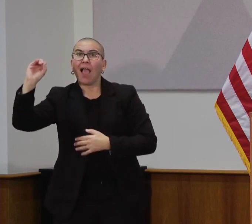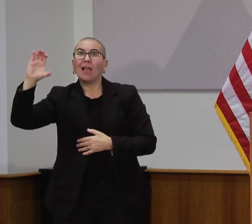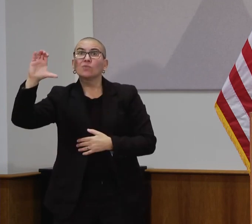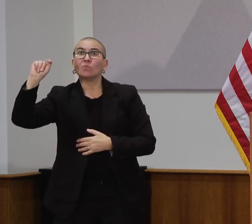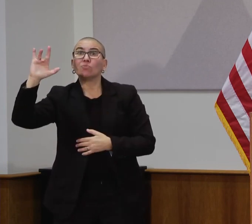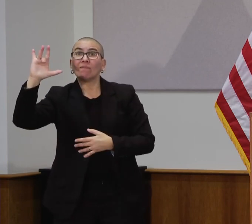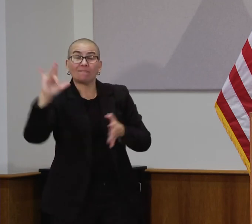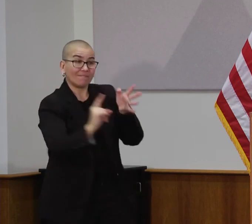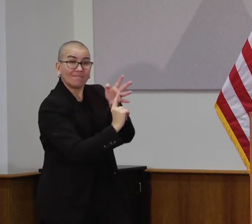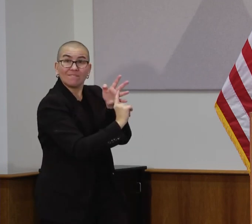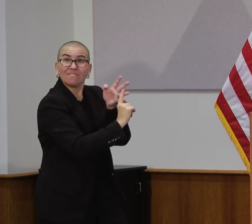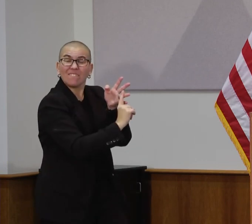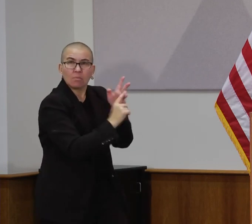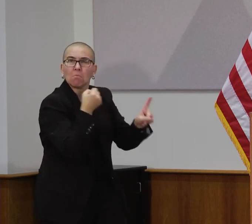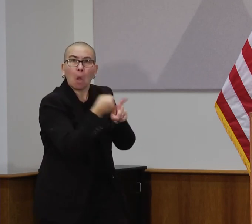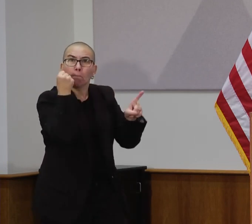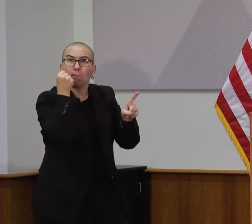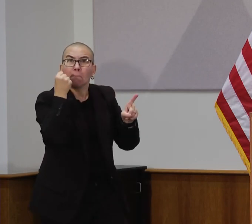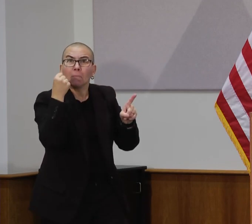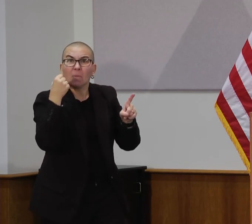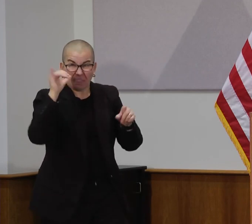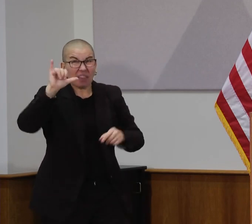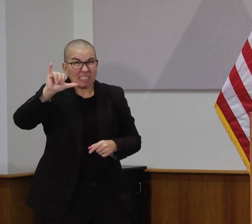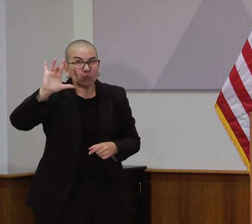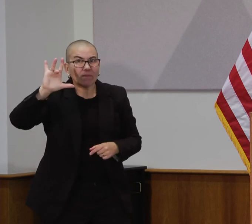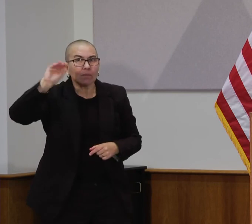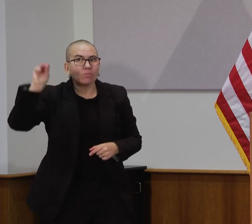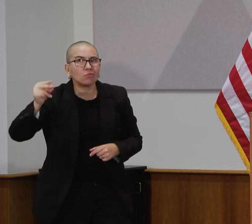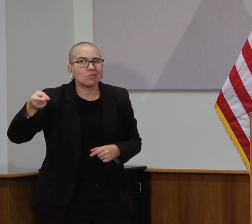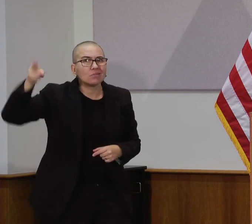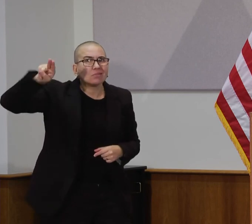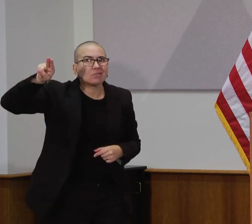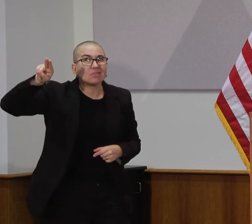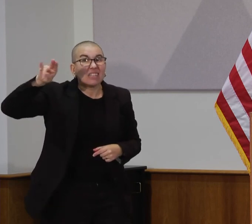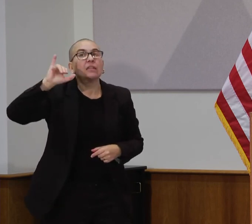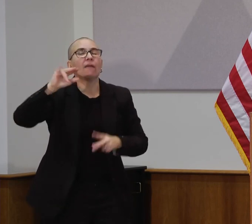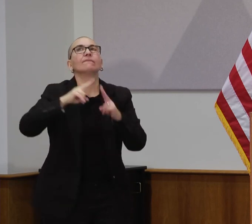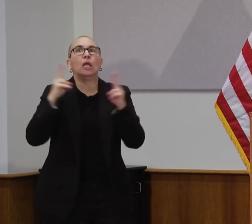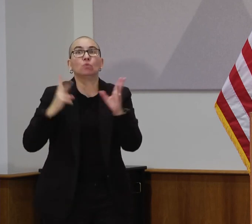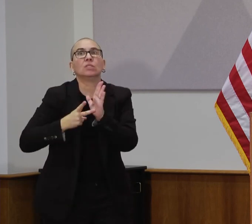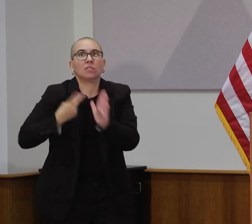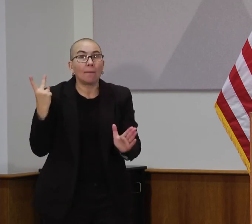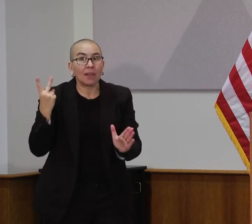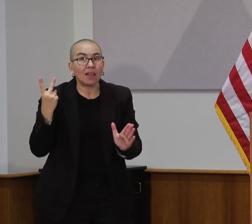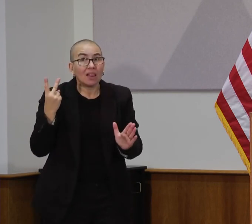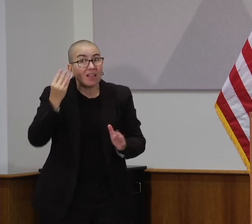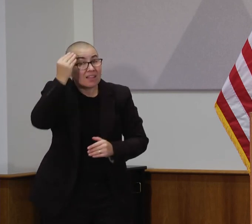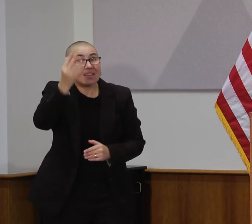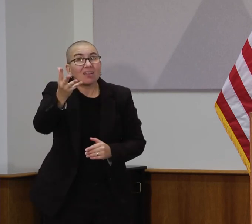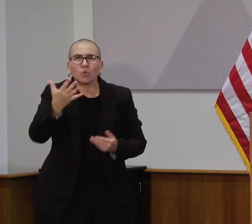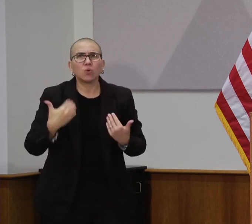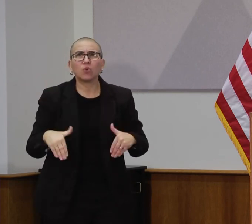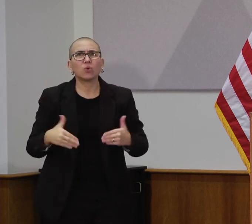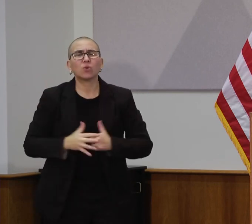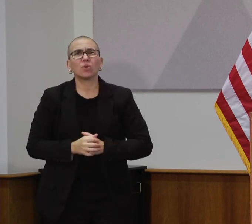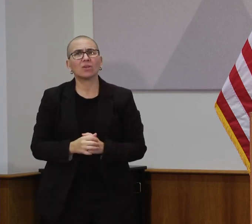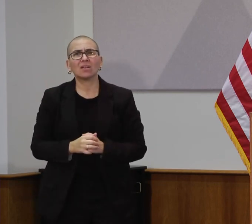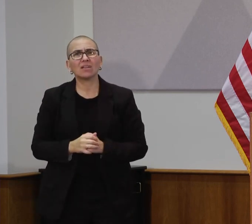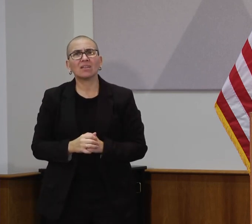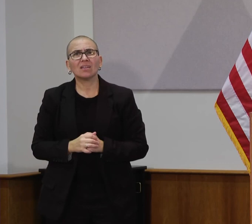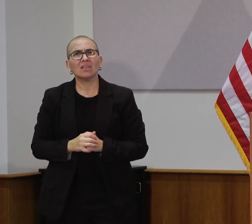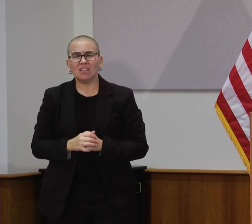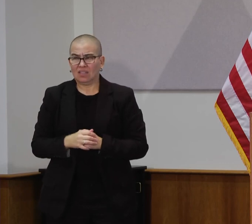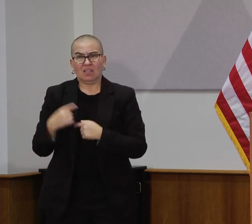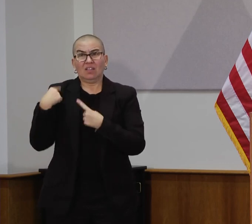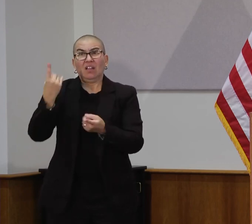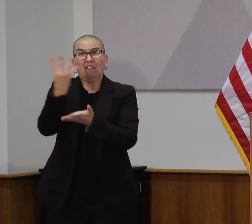25% higher than the week prior to that, and more than double the number of COVID-19 cases in healthcare workers over the last 4